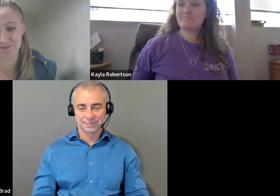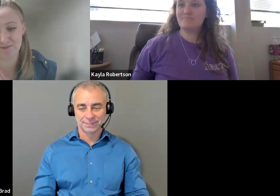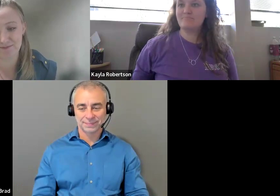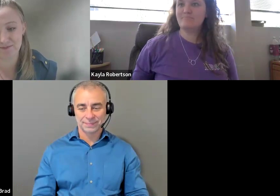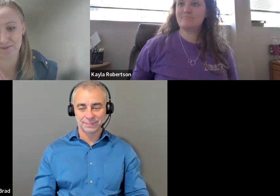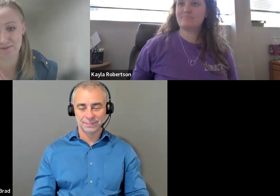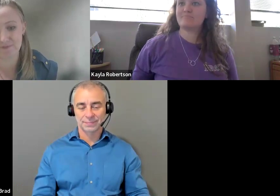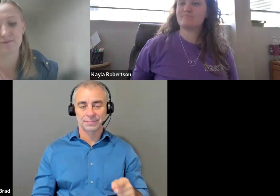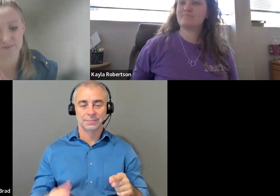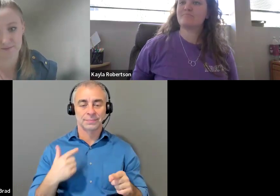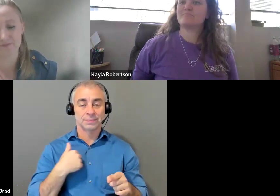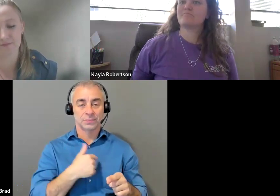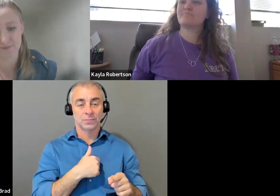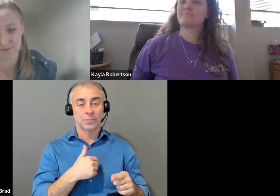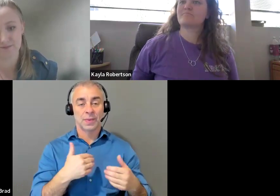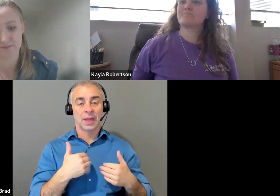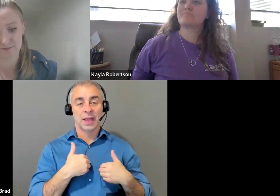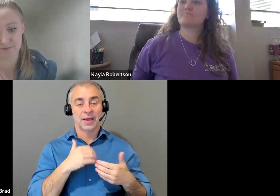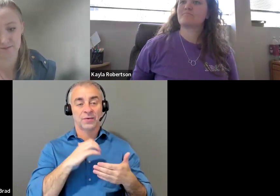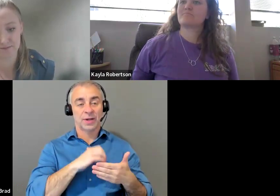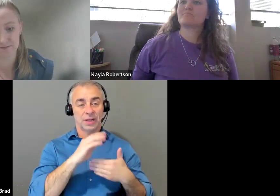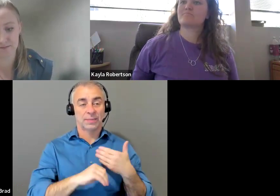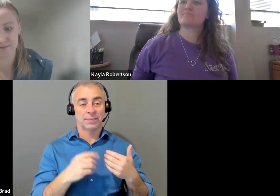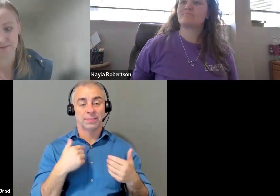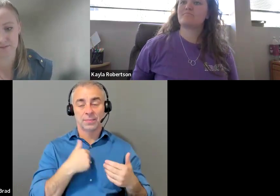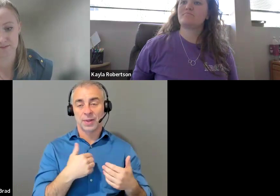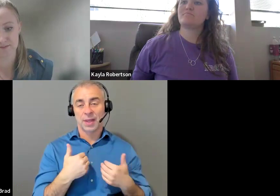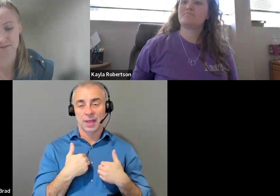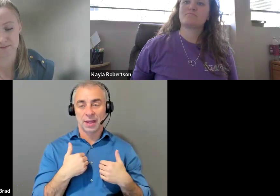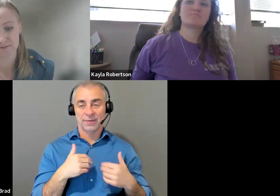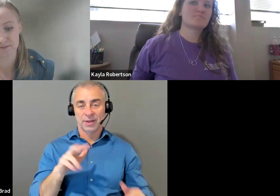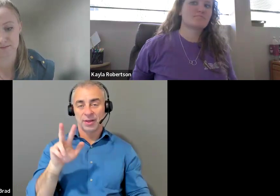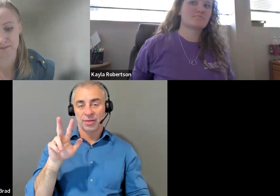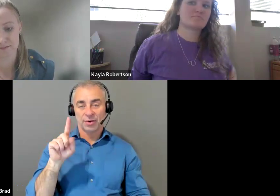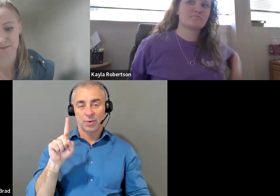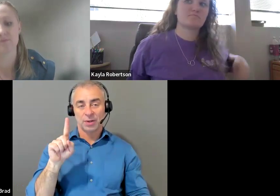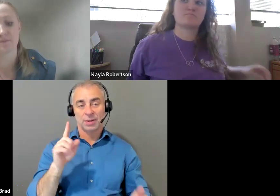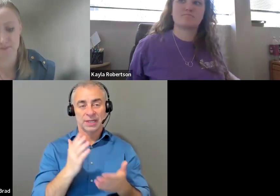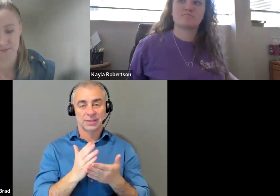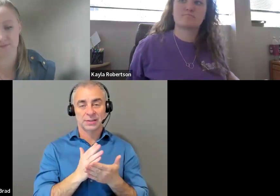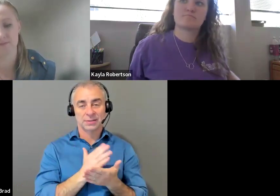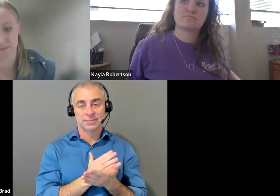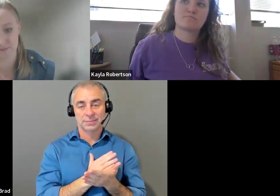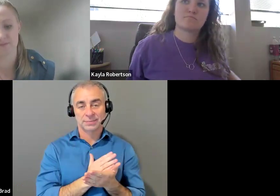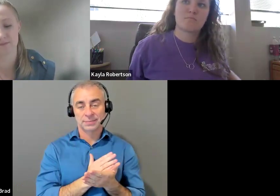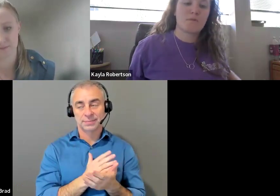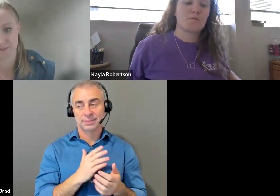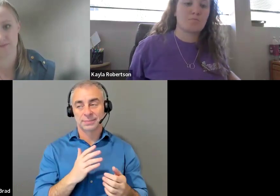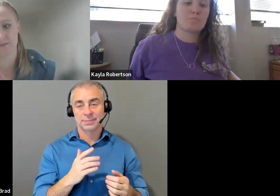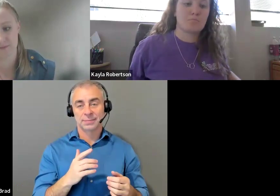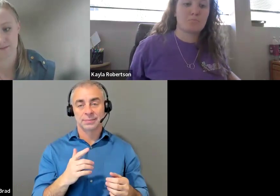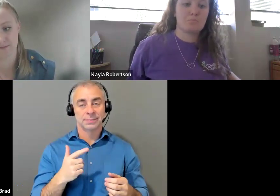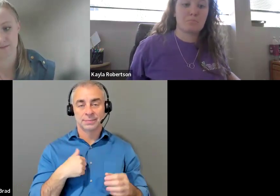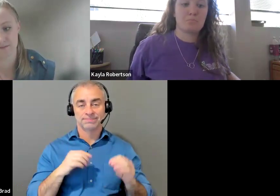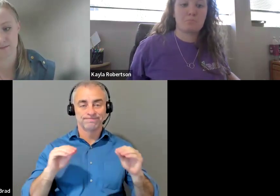We have a curriculum, but we have a 31 lesson plan, so to speak, and we do it all across the